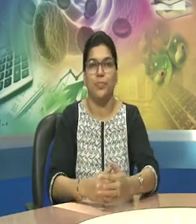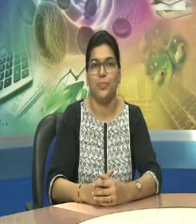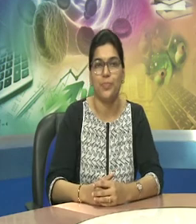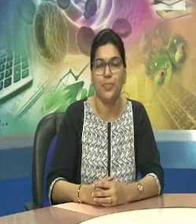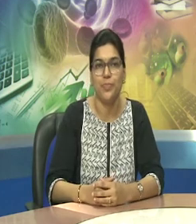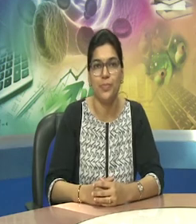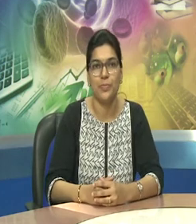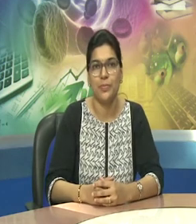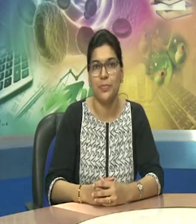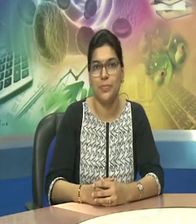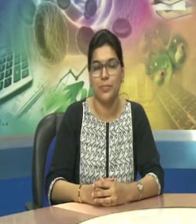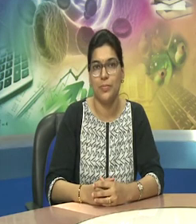airports, etc.